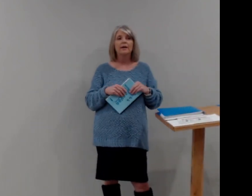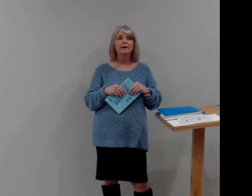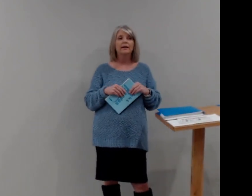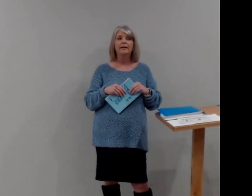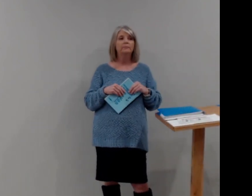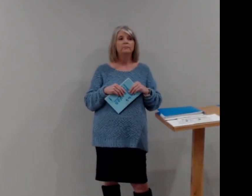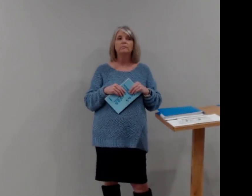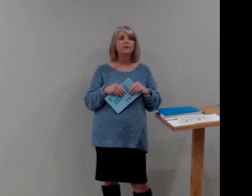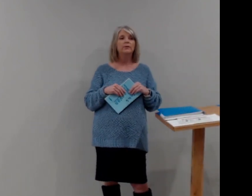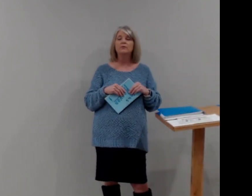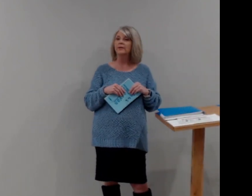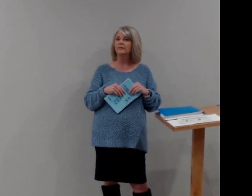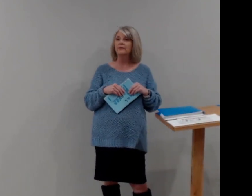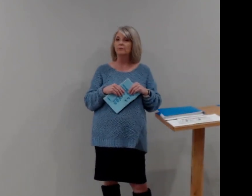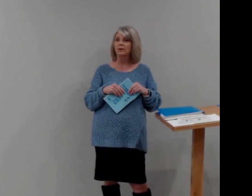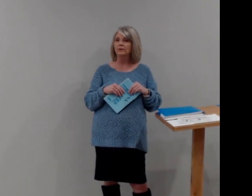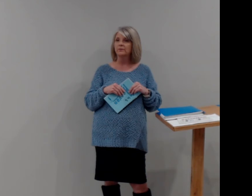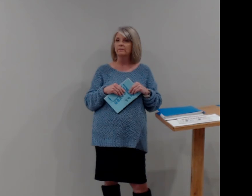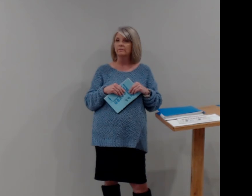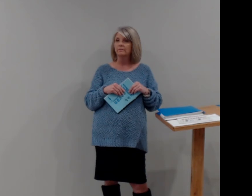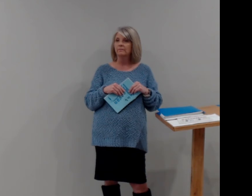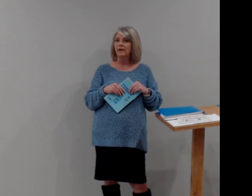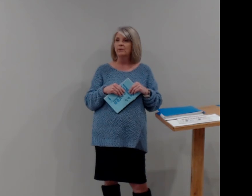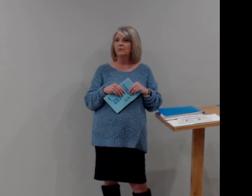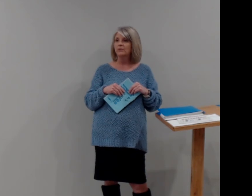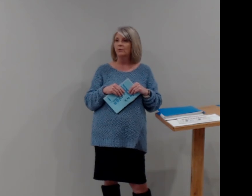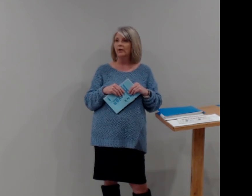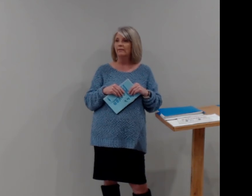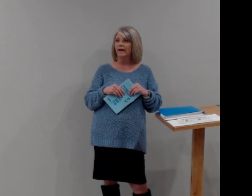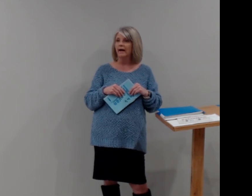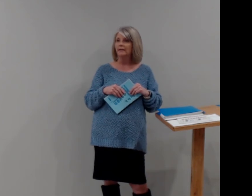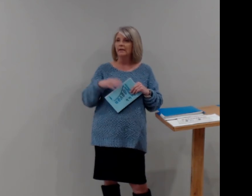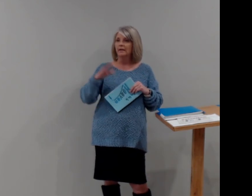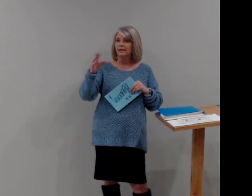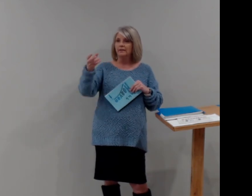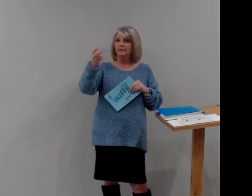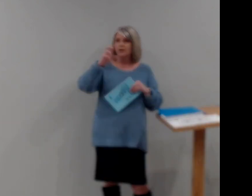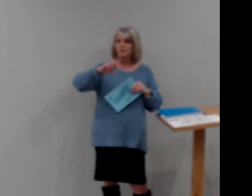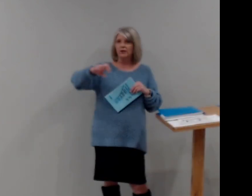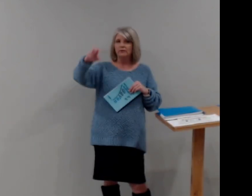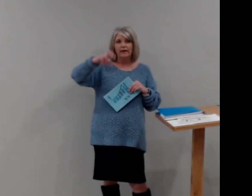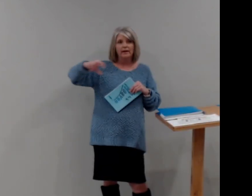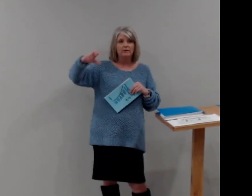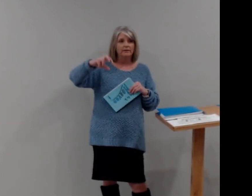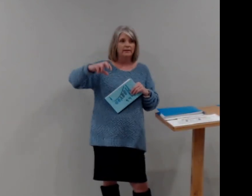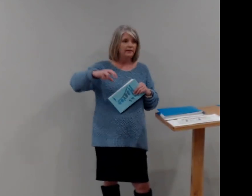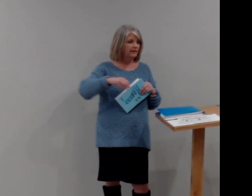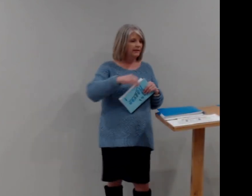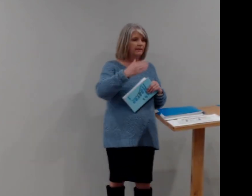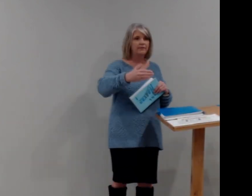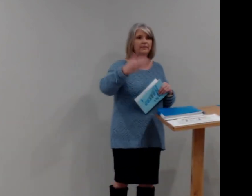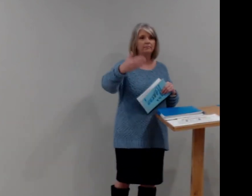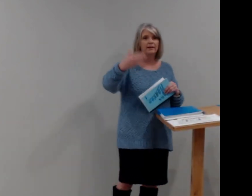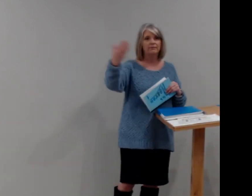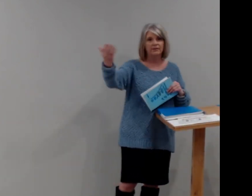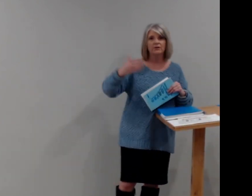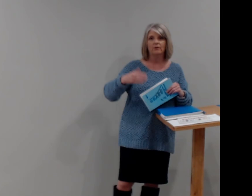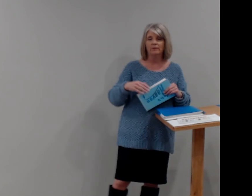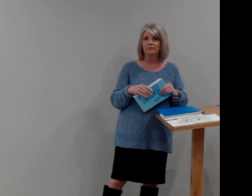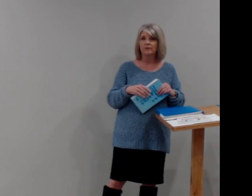honey, where did you get those words? He was the one that, you know, dug around, and then he'd get everything, made everything start with the first